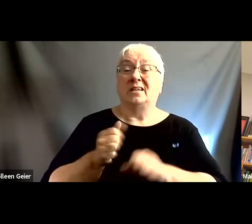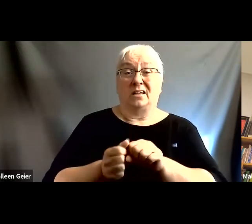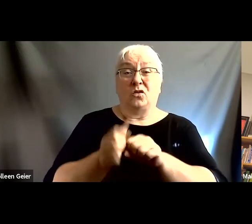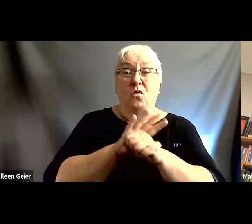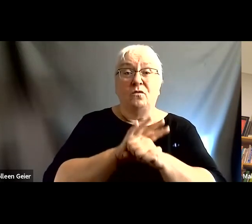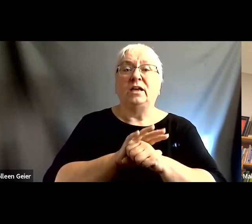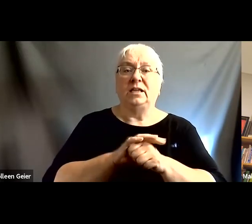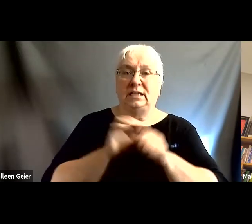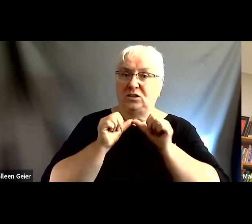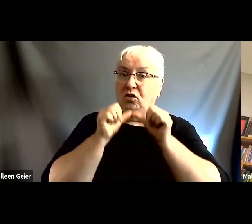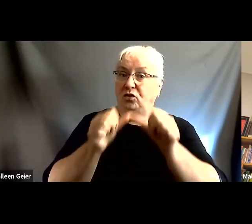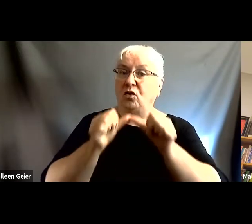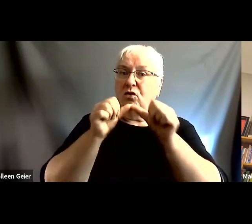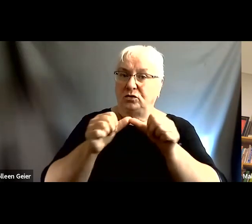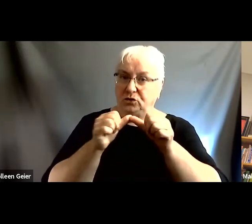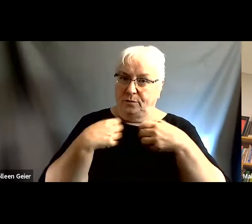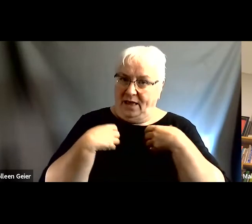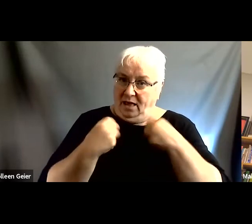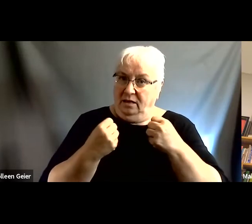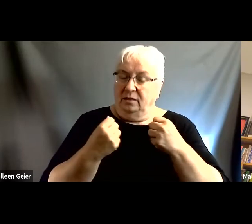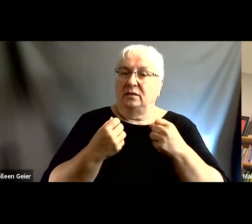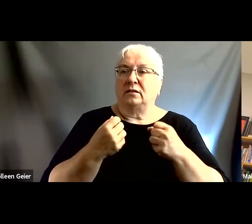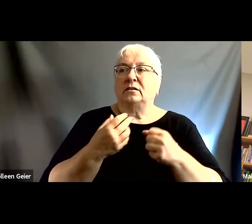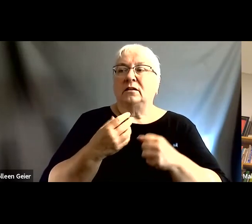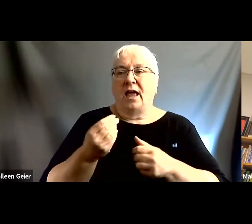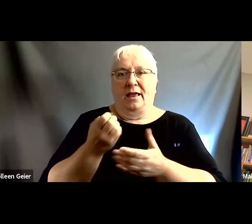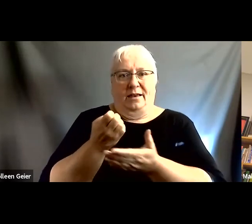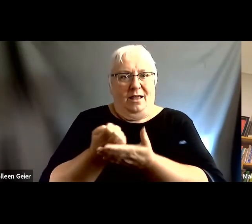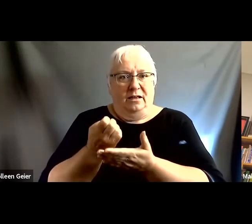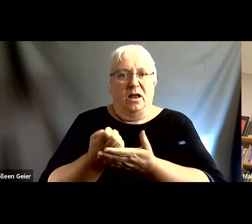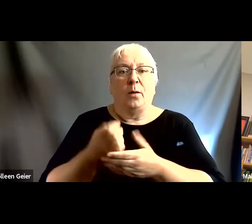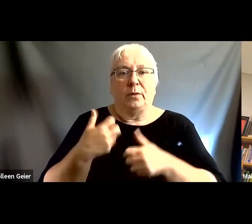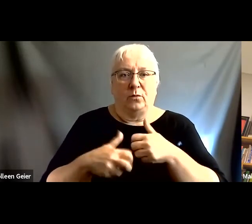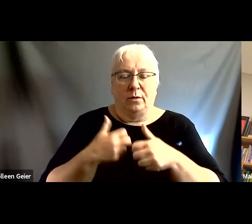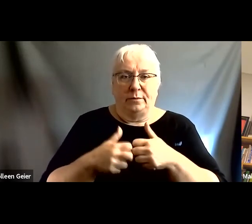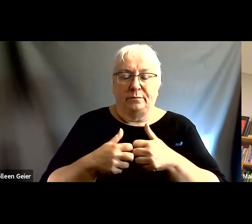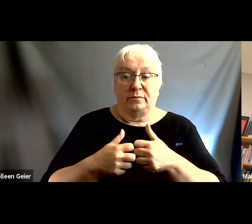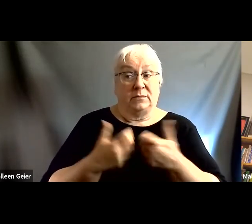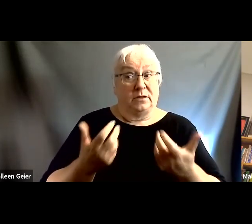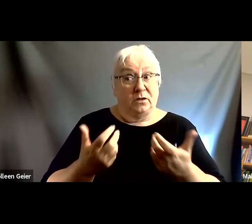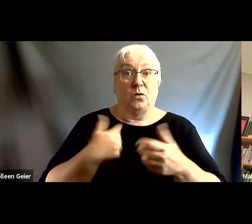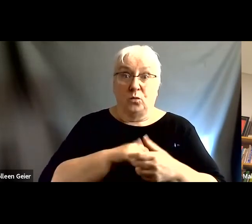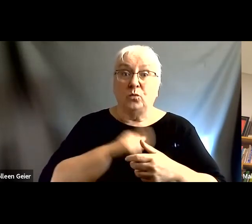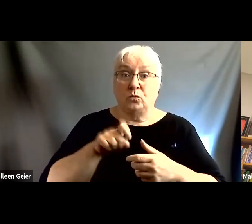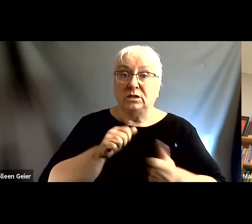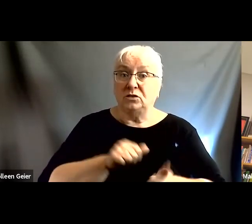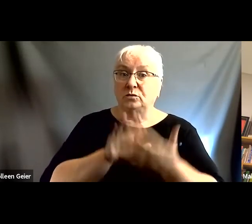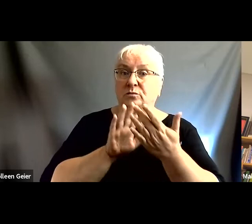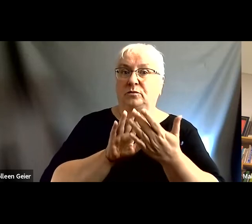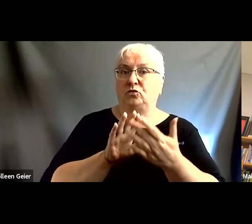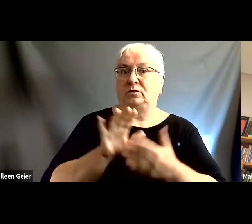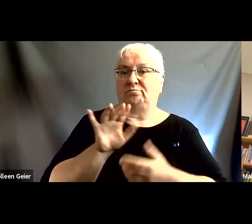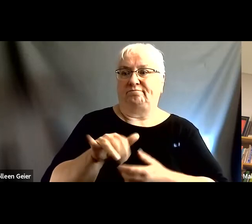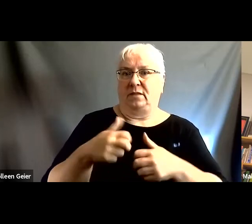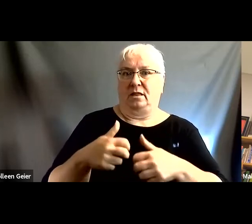problem, we realize that this is a situation that we need to cross somehow.